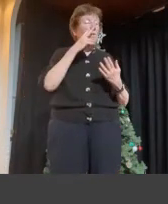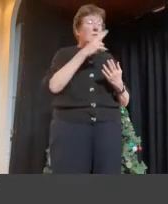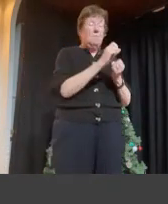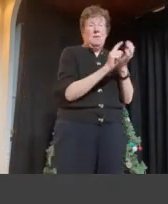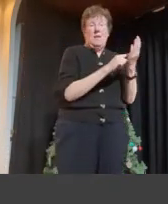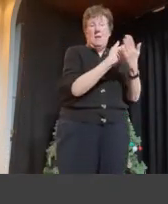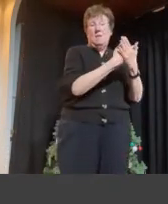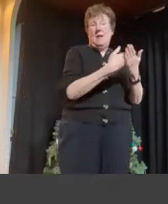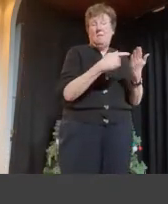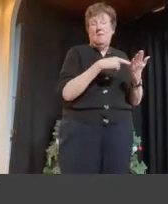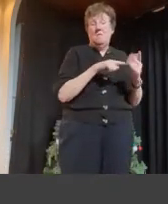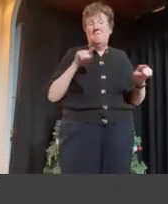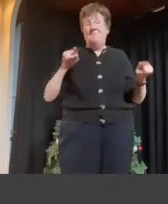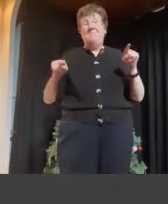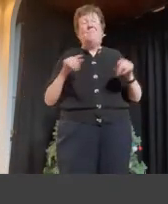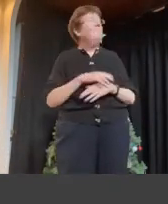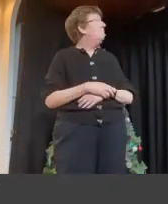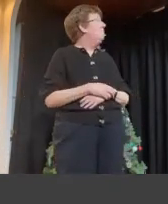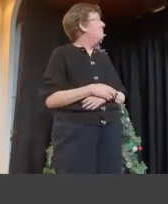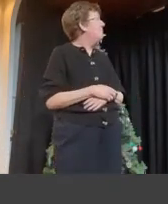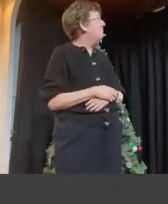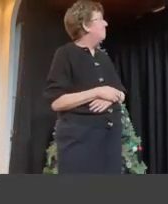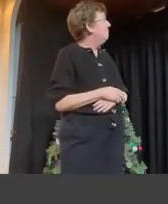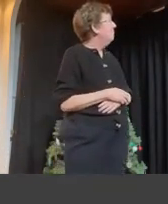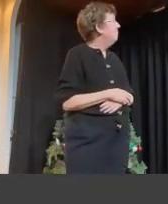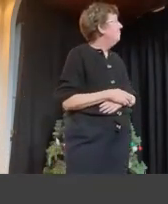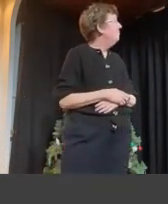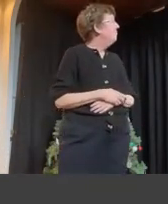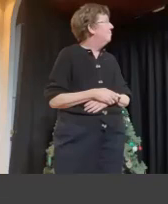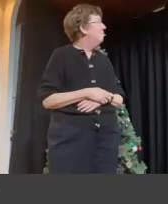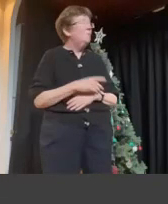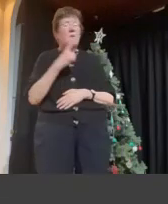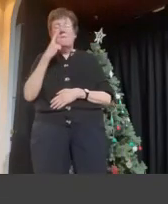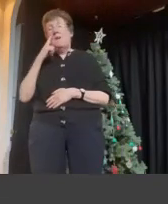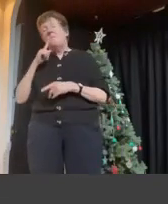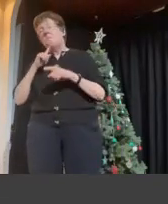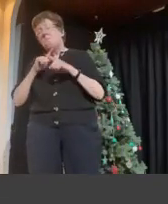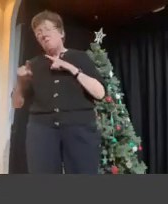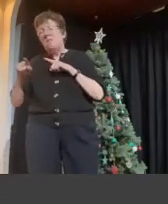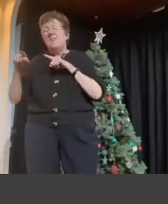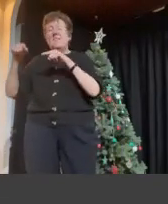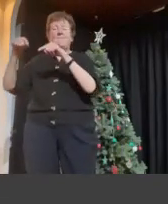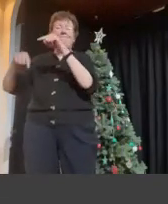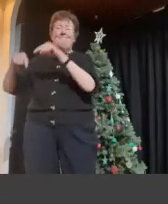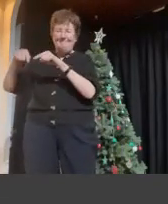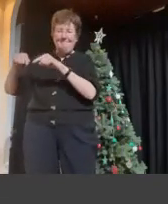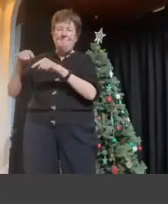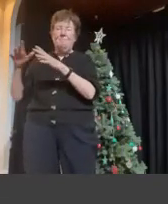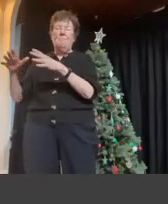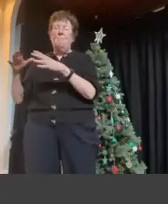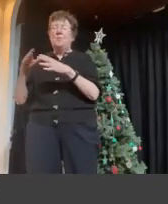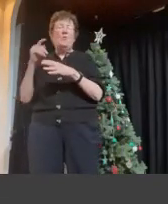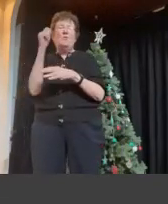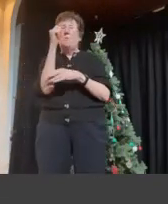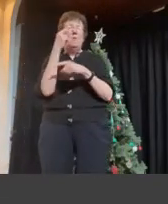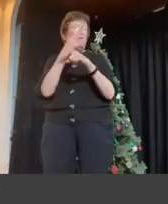an impairment with, negative connotations, and we didn't see a lot of positive talk around language